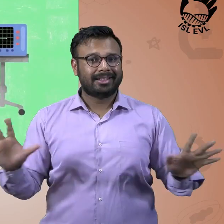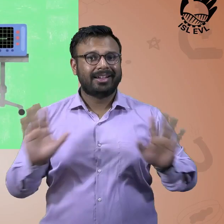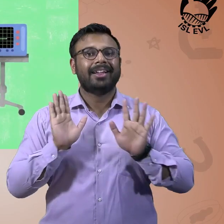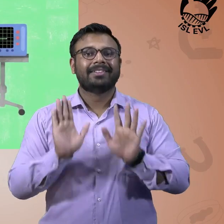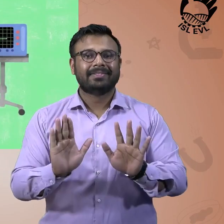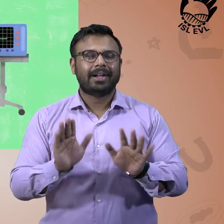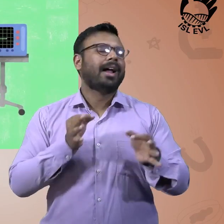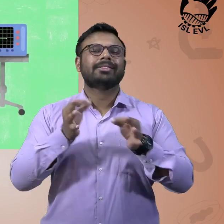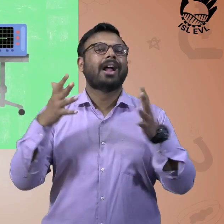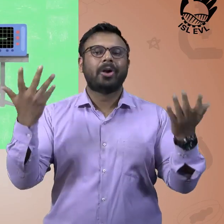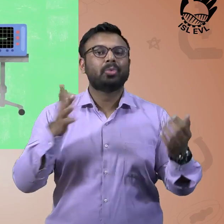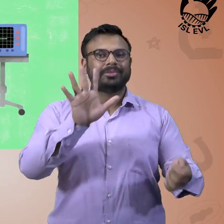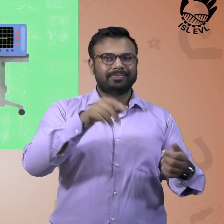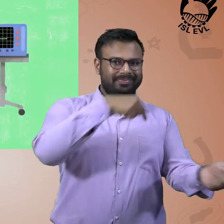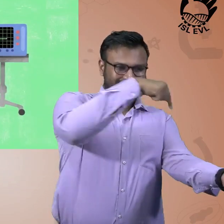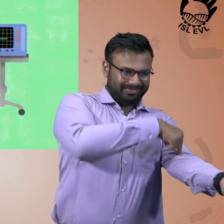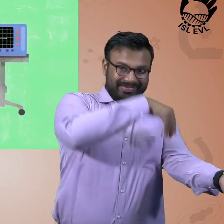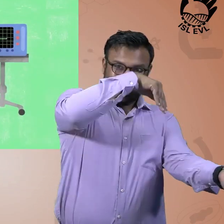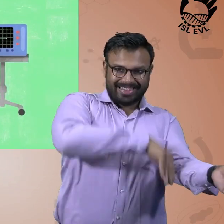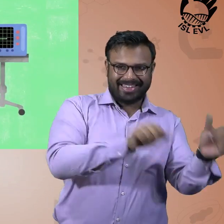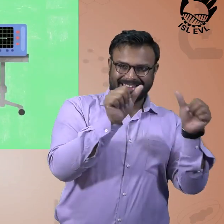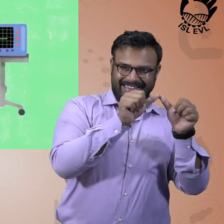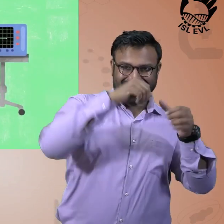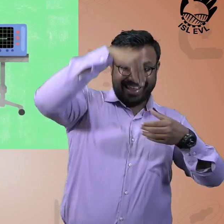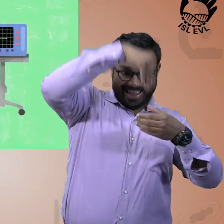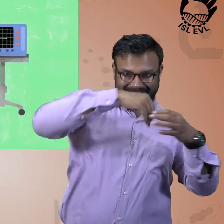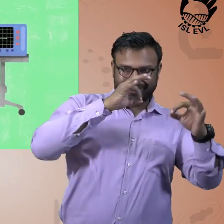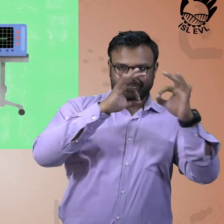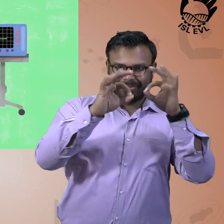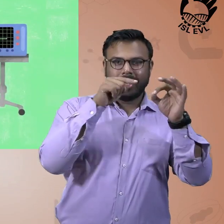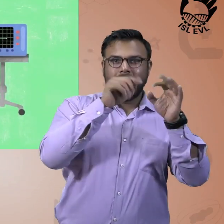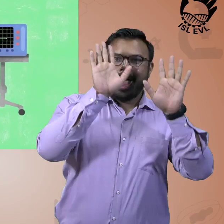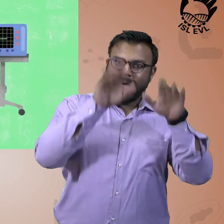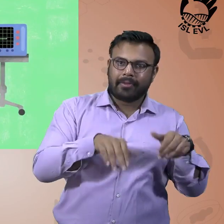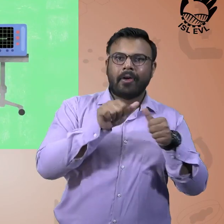Sometimes, if A blood is given type B blood,